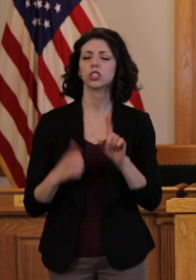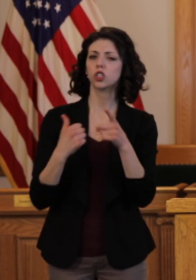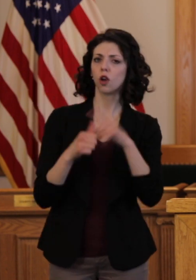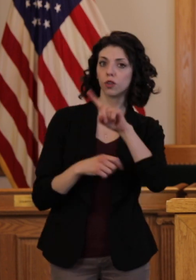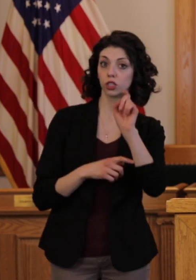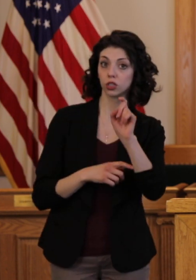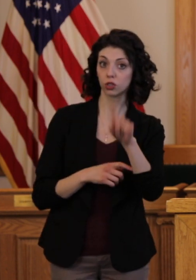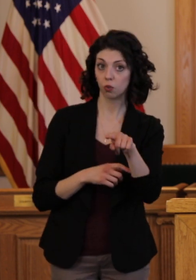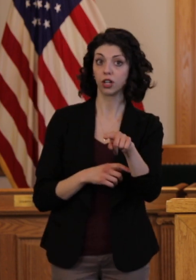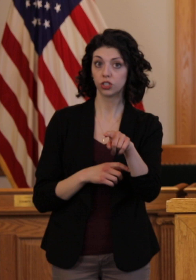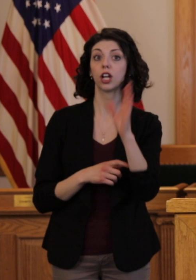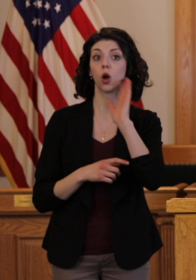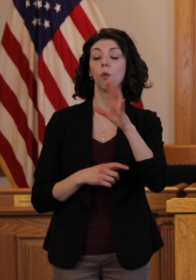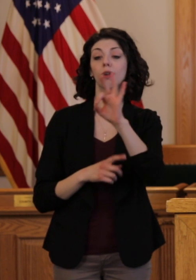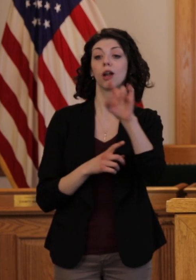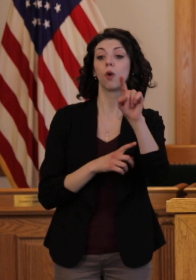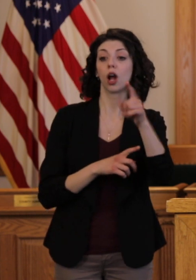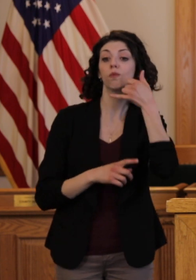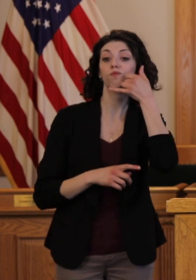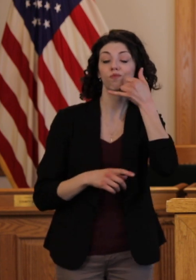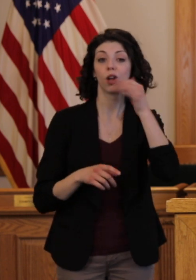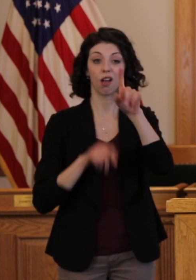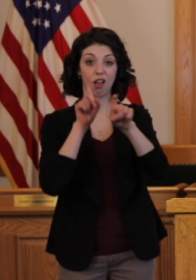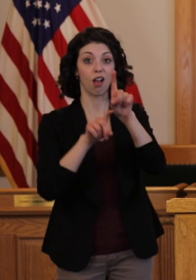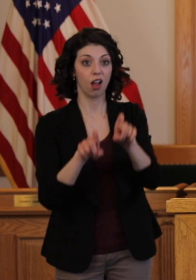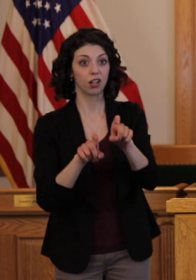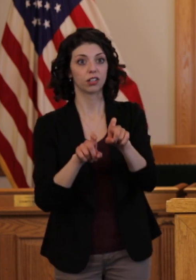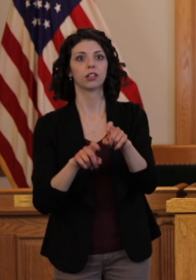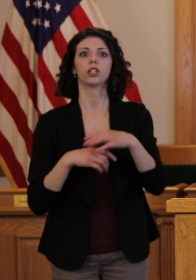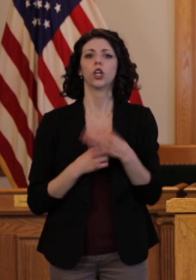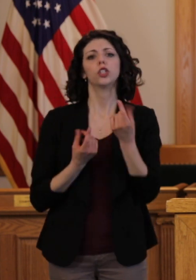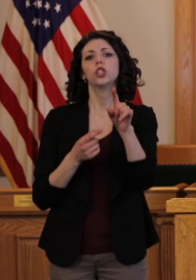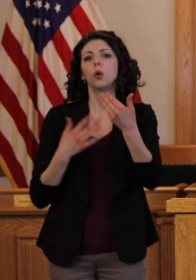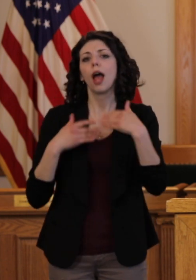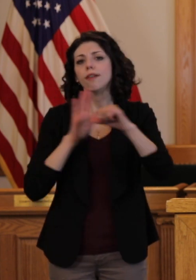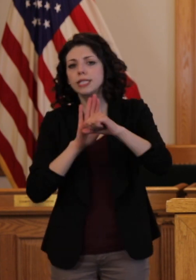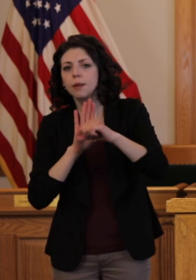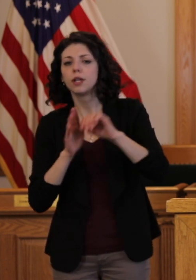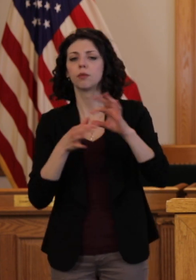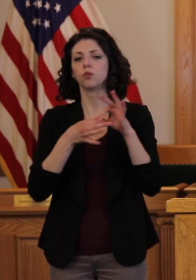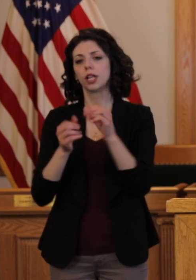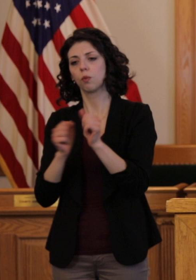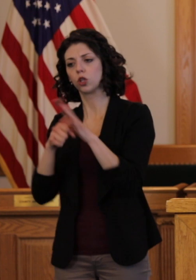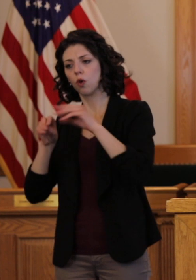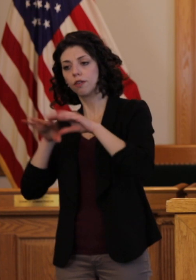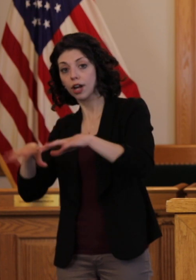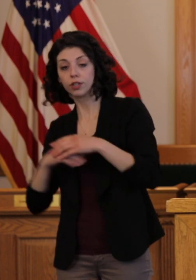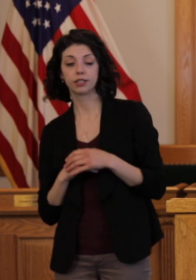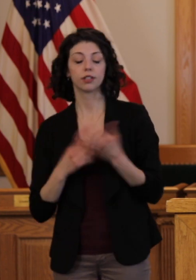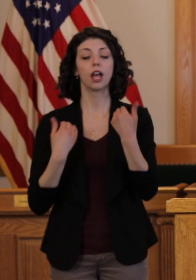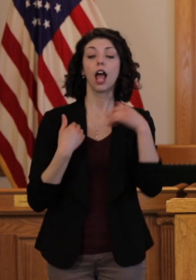of your household under mandatory quarantine? And do you or anyone you have been in contact with have known symptoms